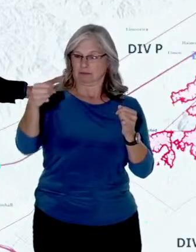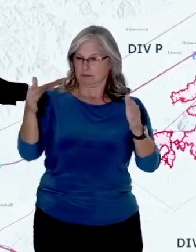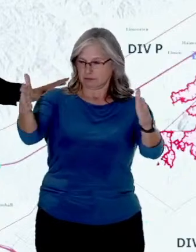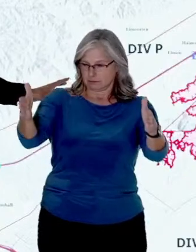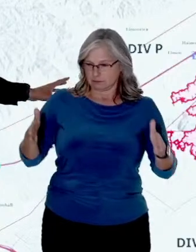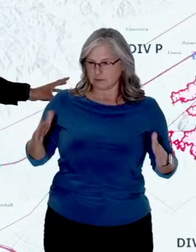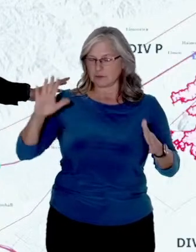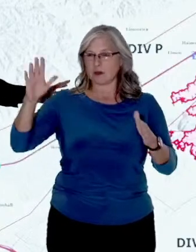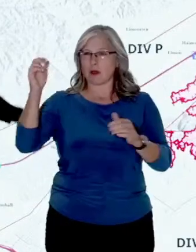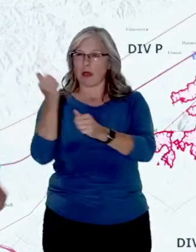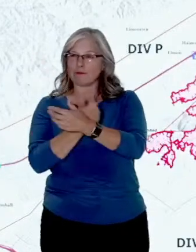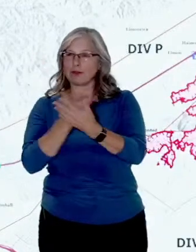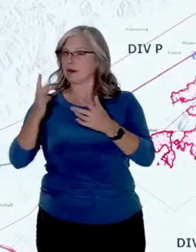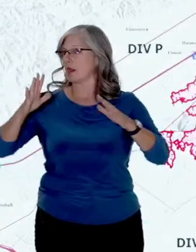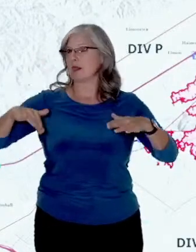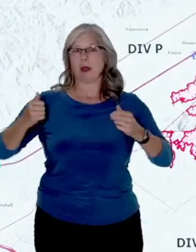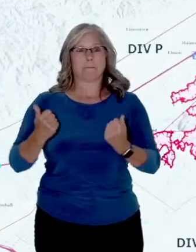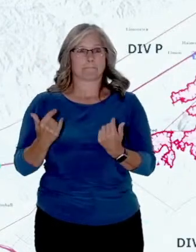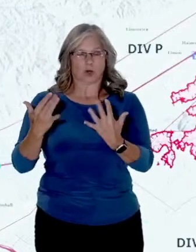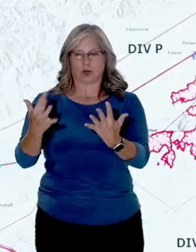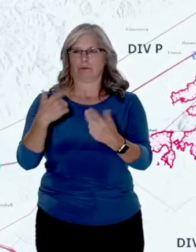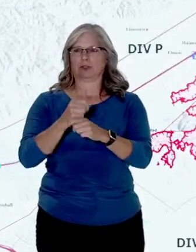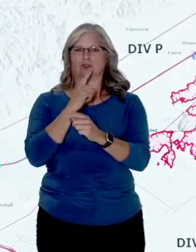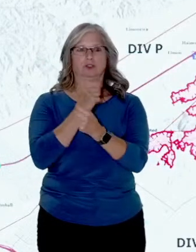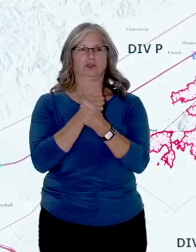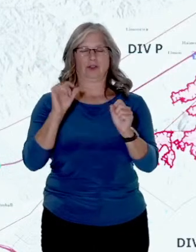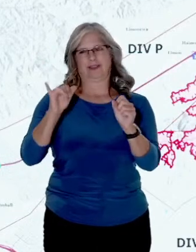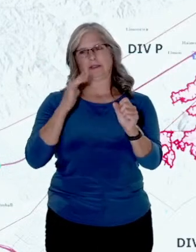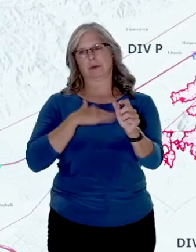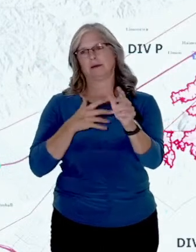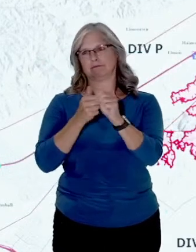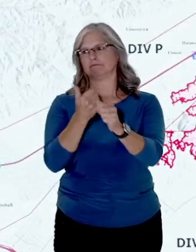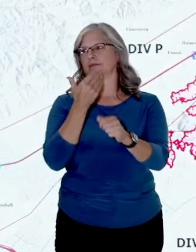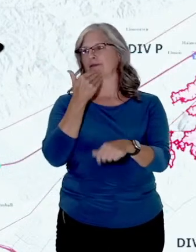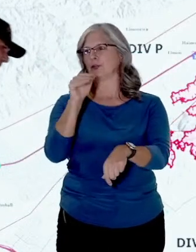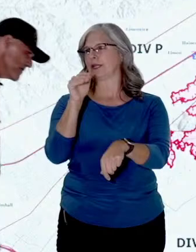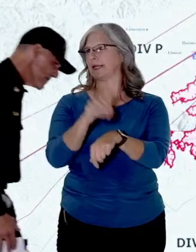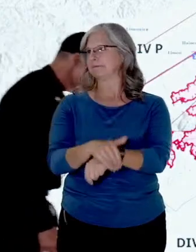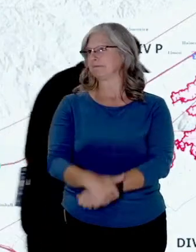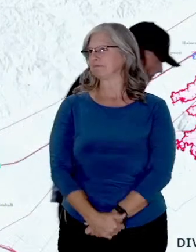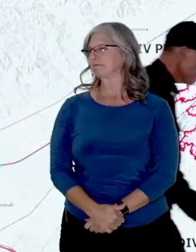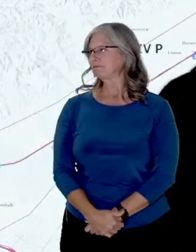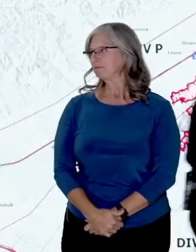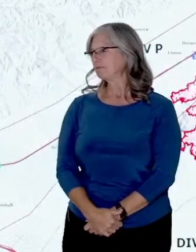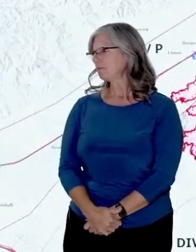interior islands of unburned fuel are secure. That's the update. I appreciate it. Have a good night.